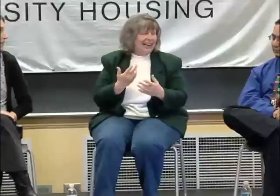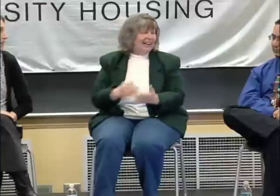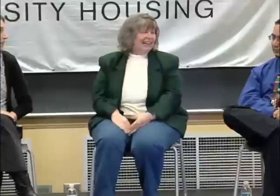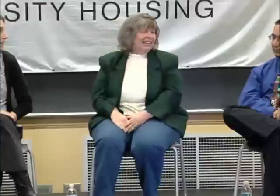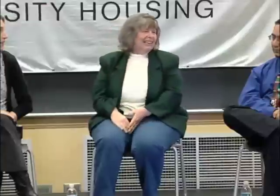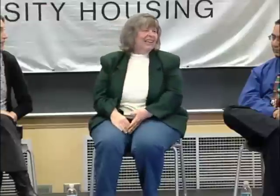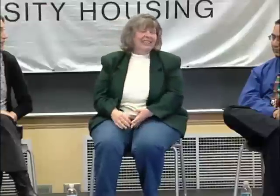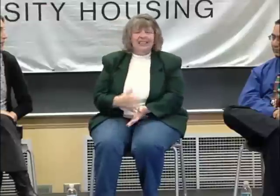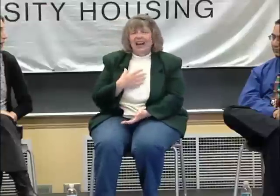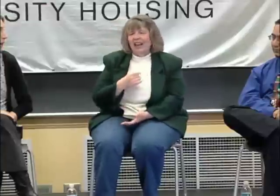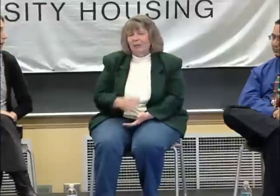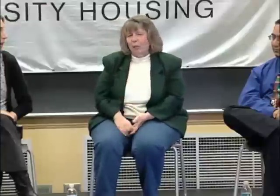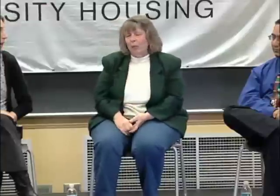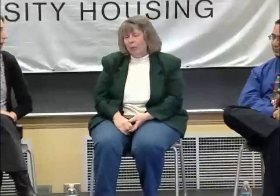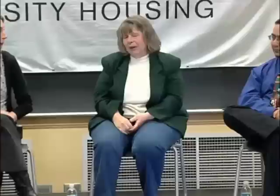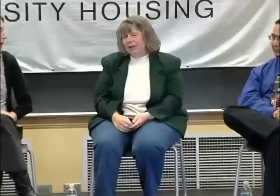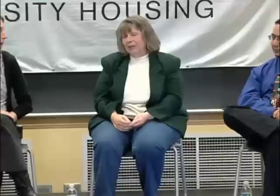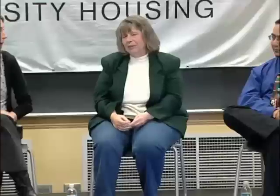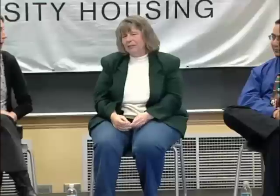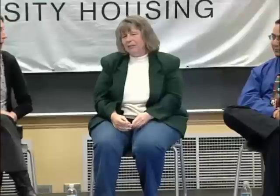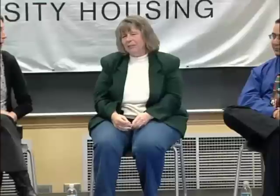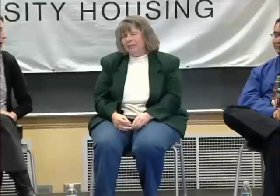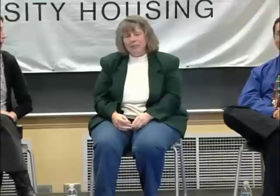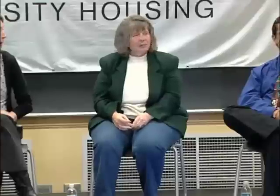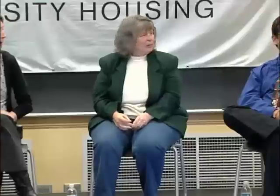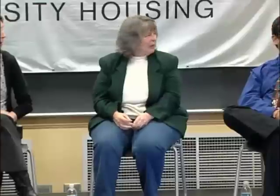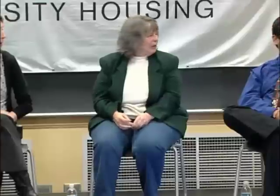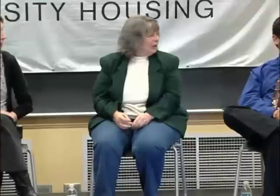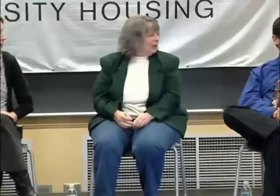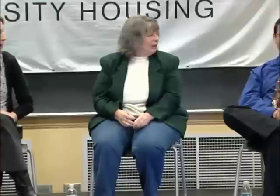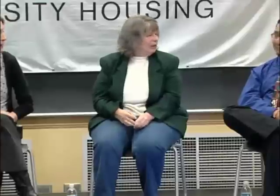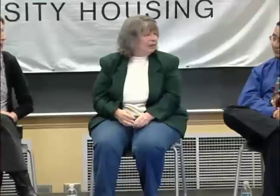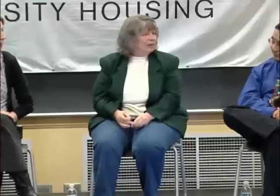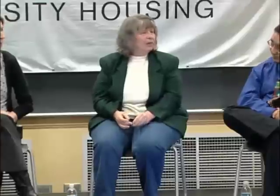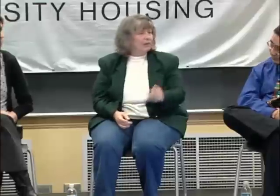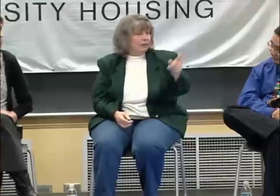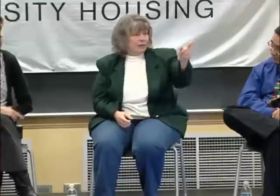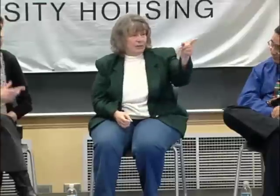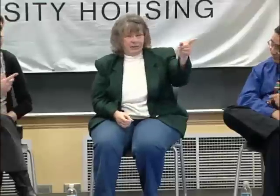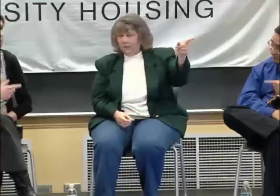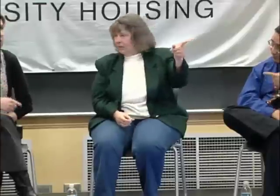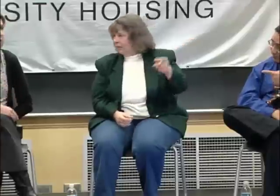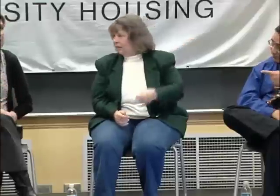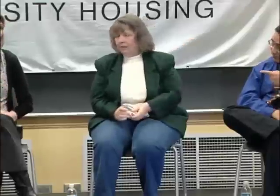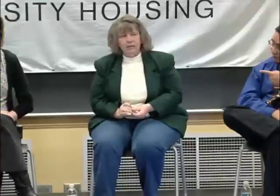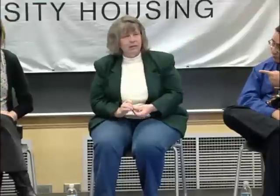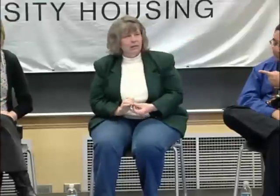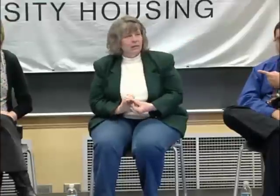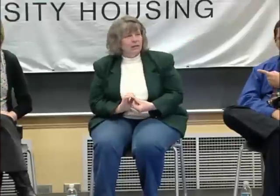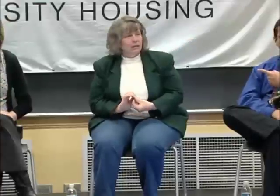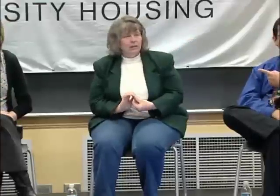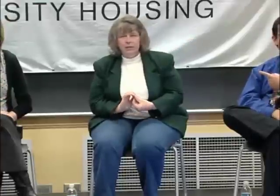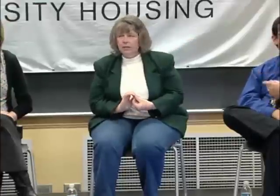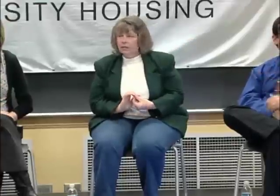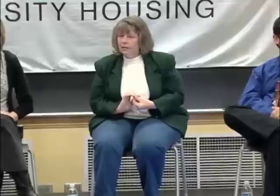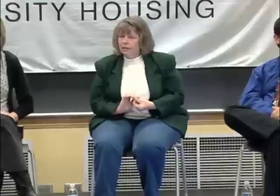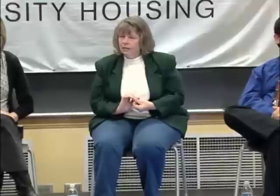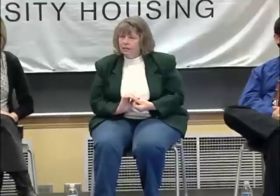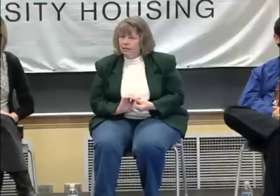head. And I do like poems, yes. I would think that there would be a problem, like when we watch